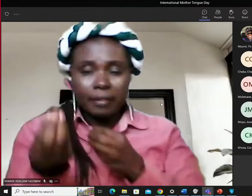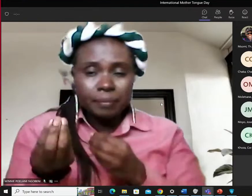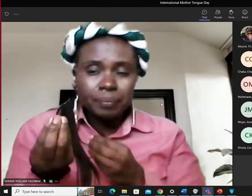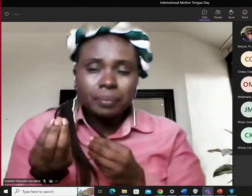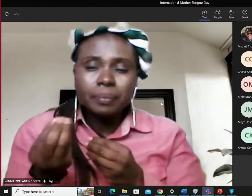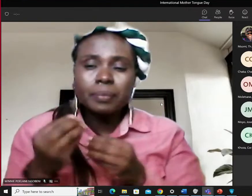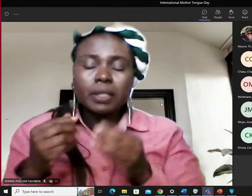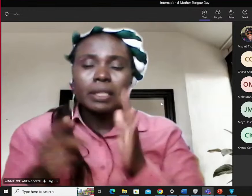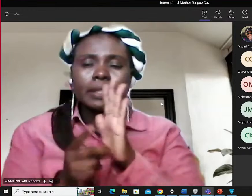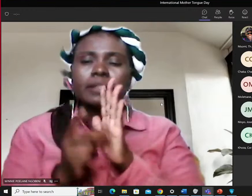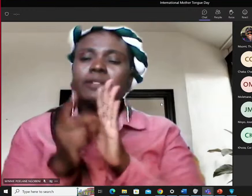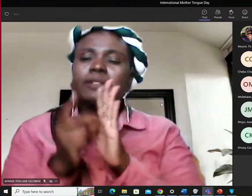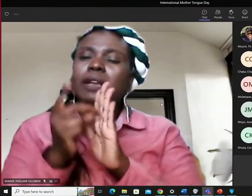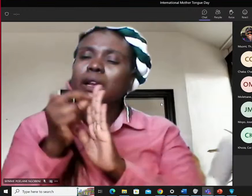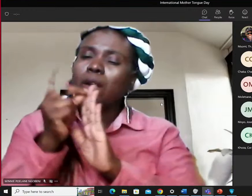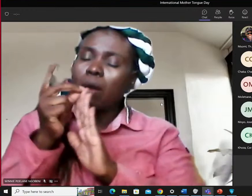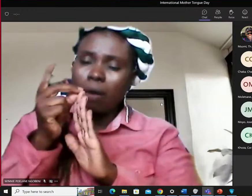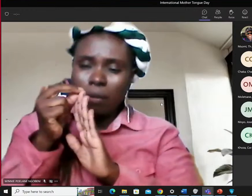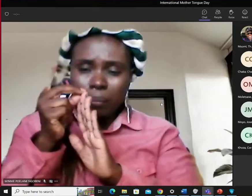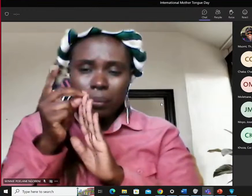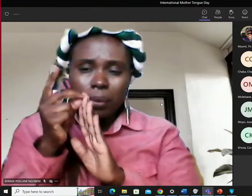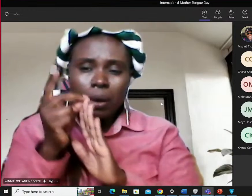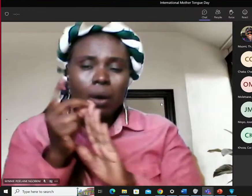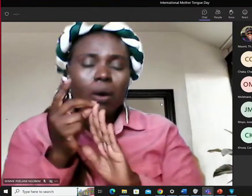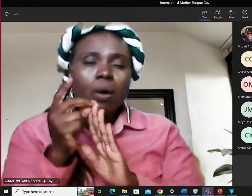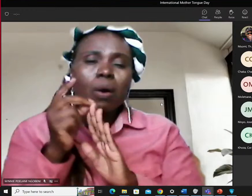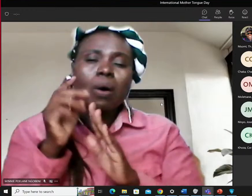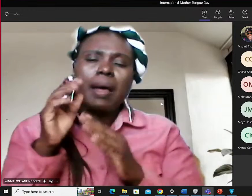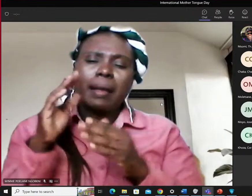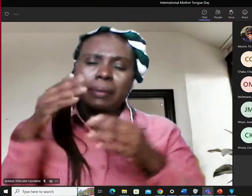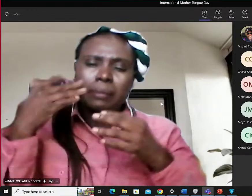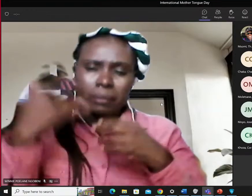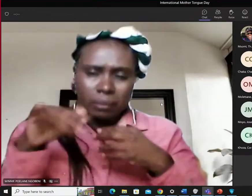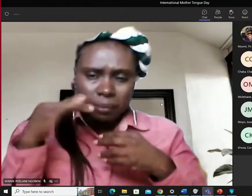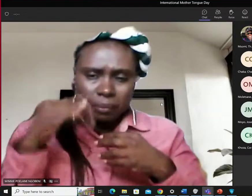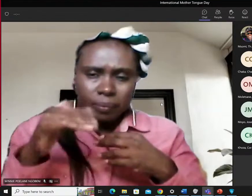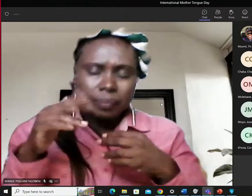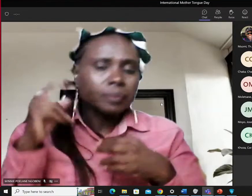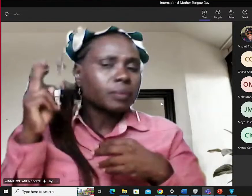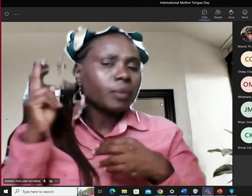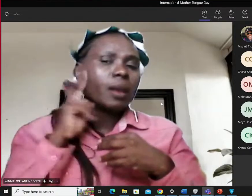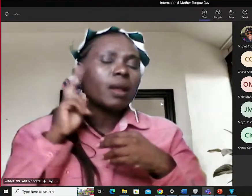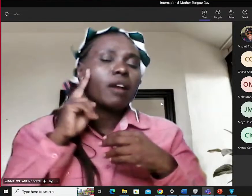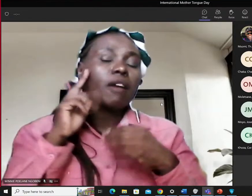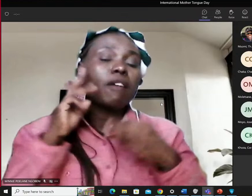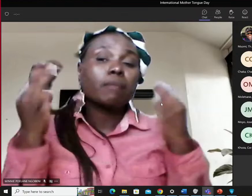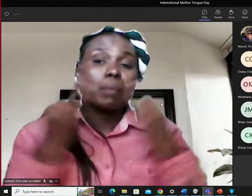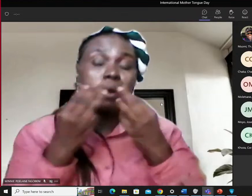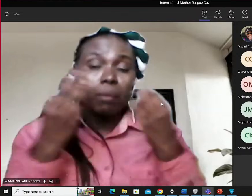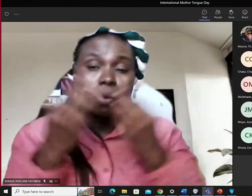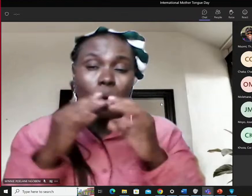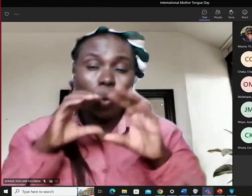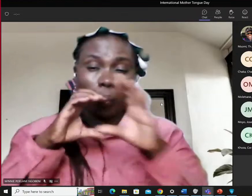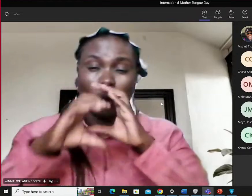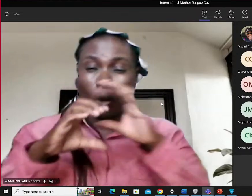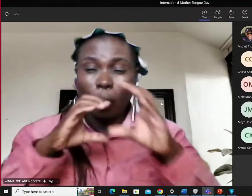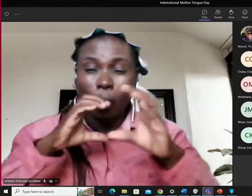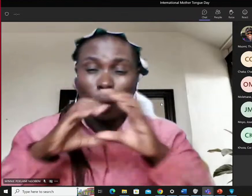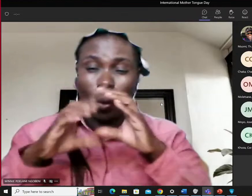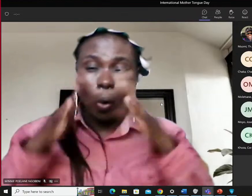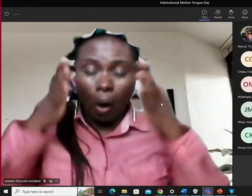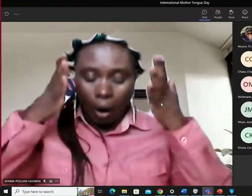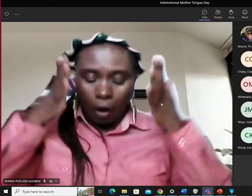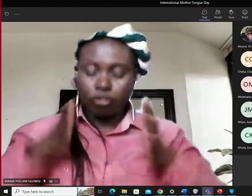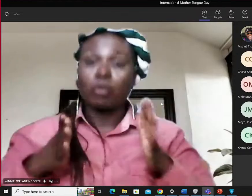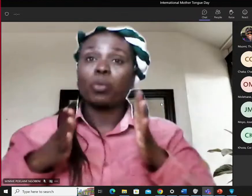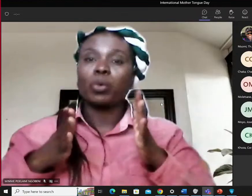develop and emerge amongst the deaf people because of oral communication. The